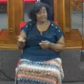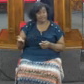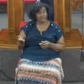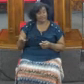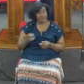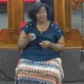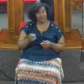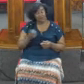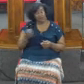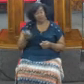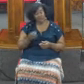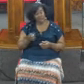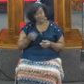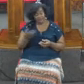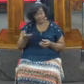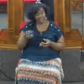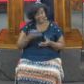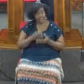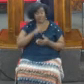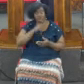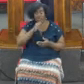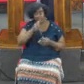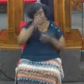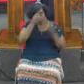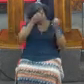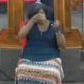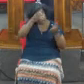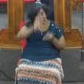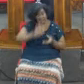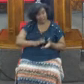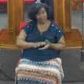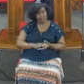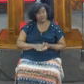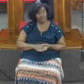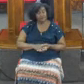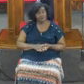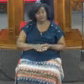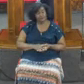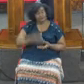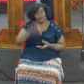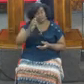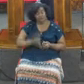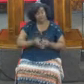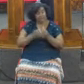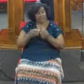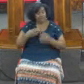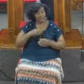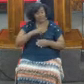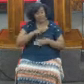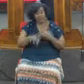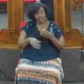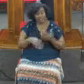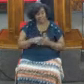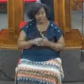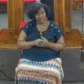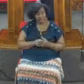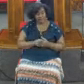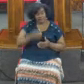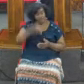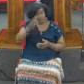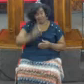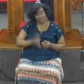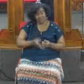the only alternative to that is disobedience to God. God help us all. God help